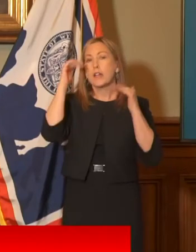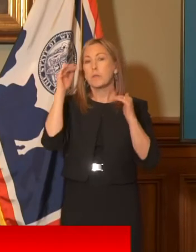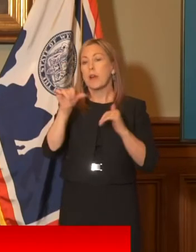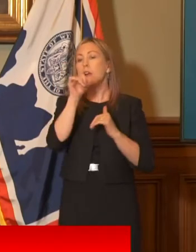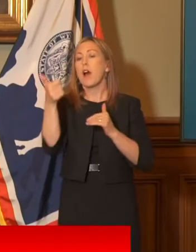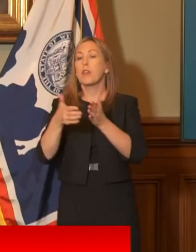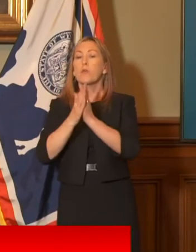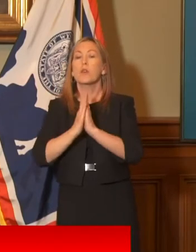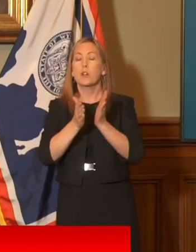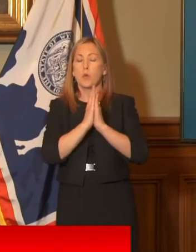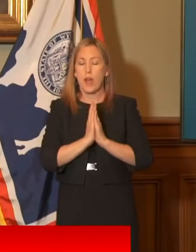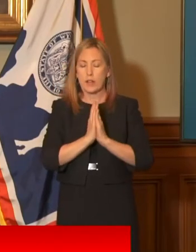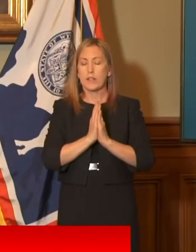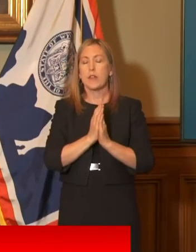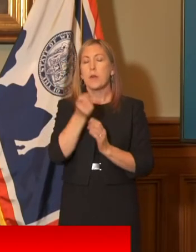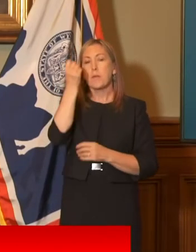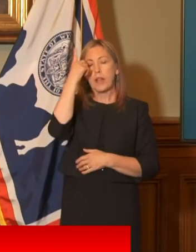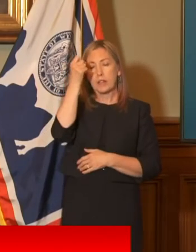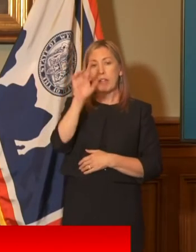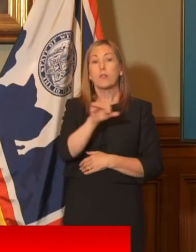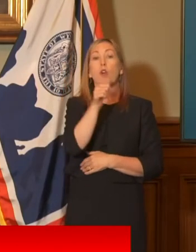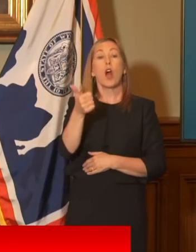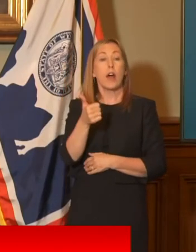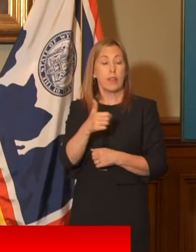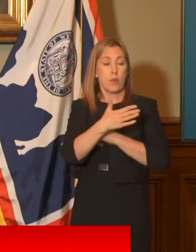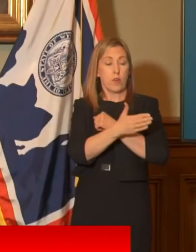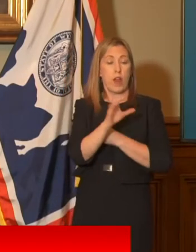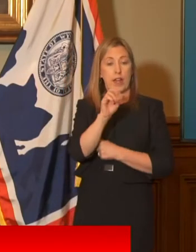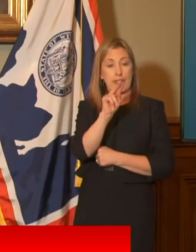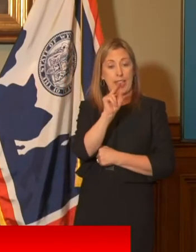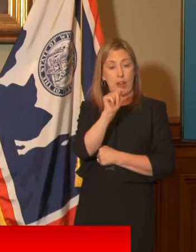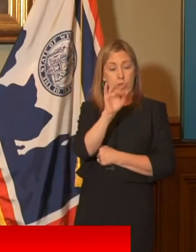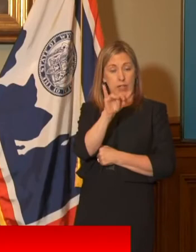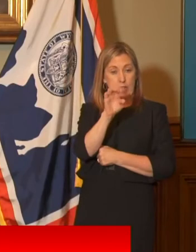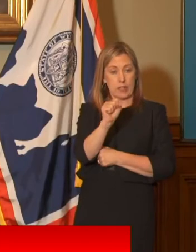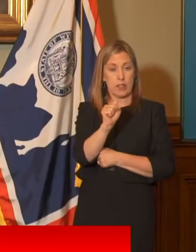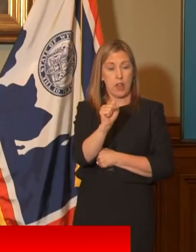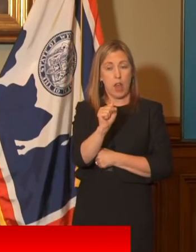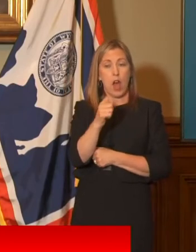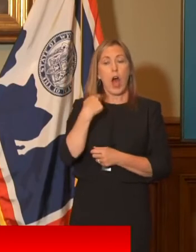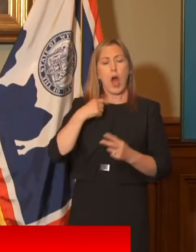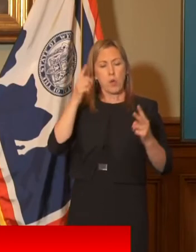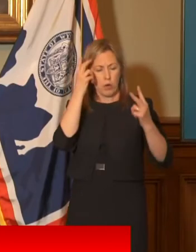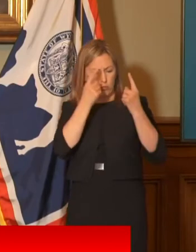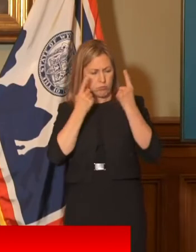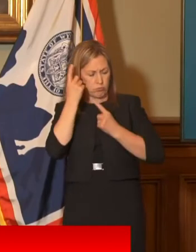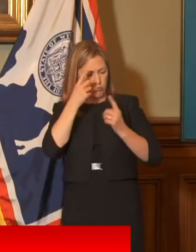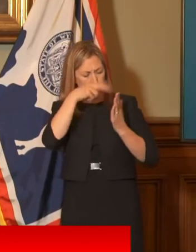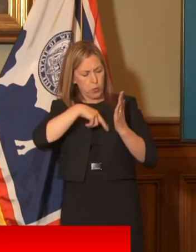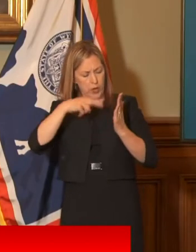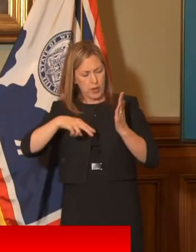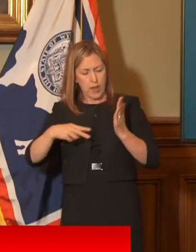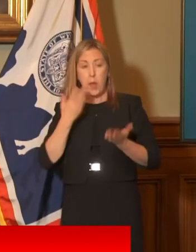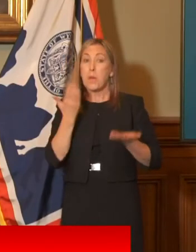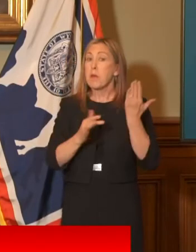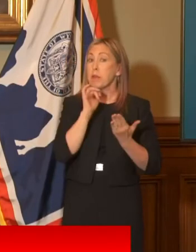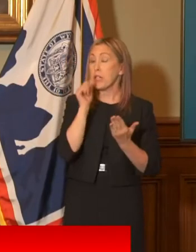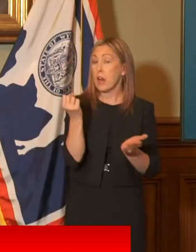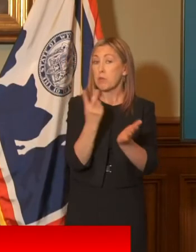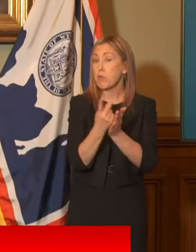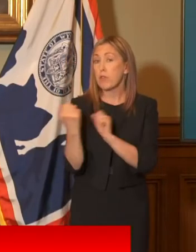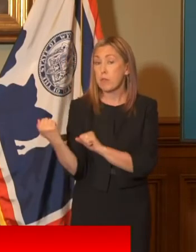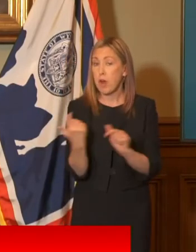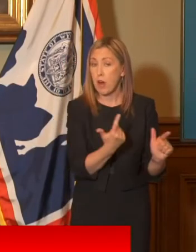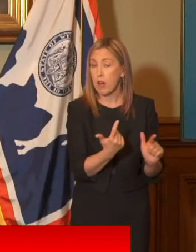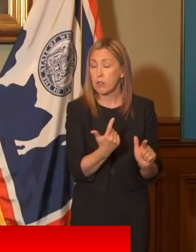counties. I will give each request a fair review, but I may not approve them all. For some, the timing and circumstances may not